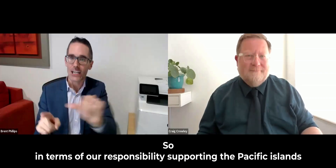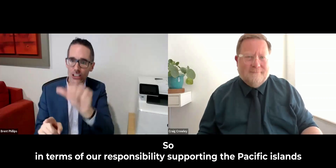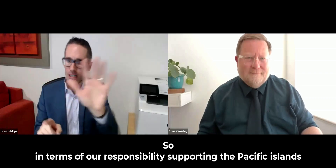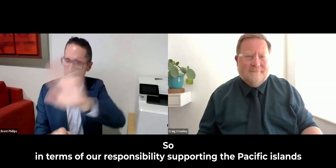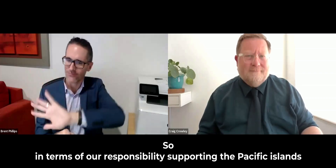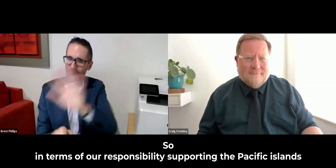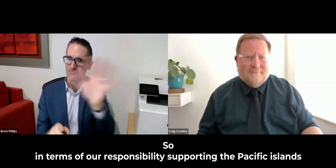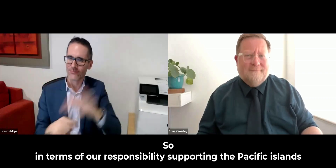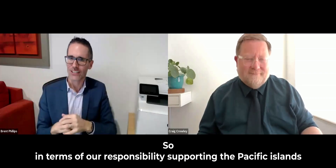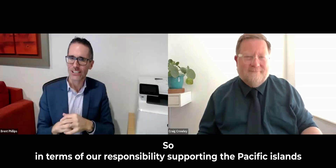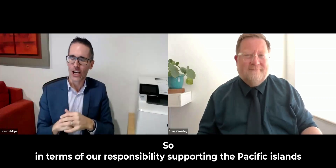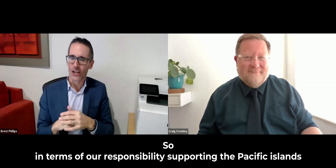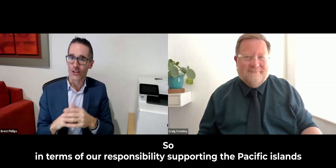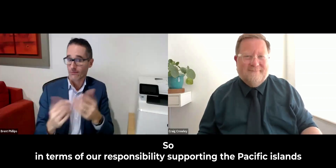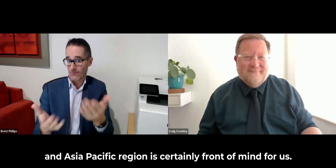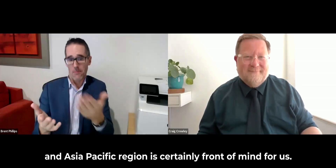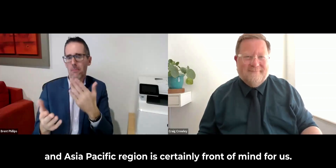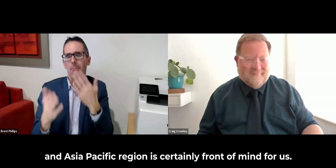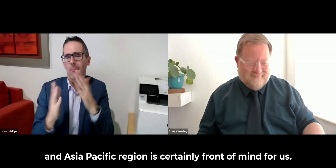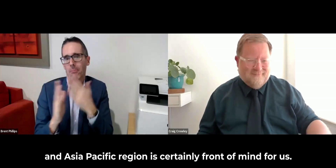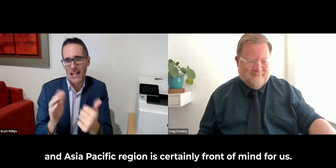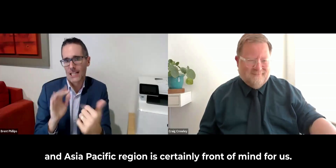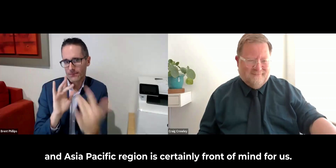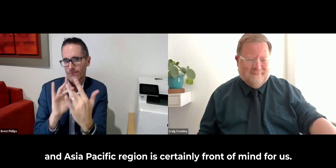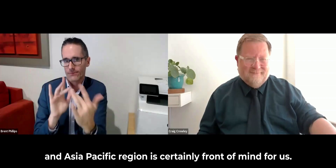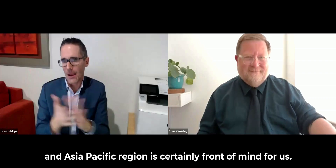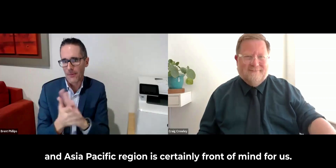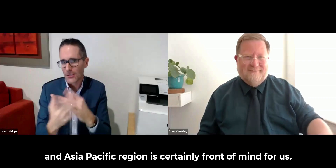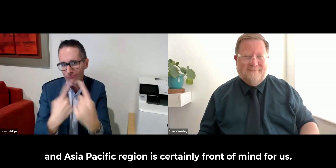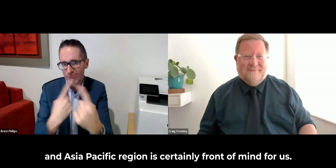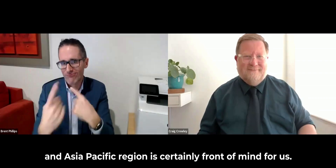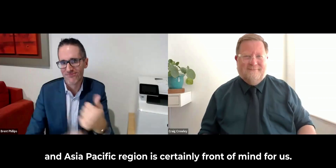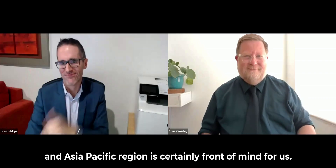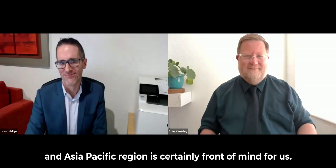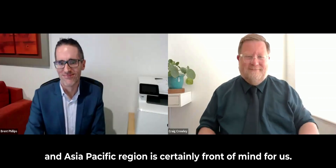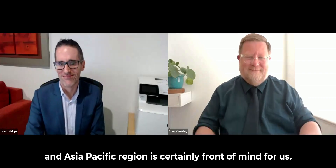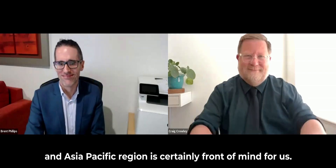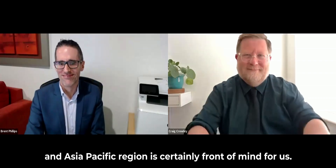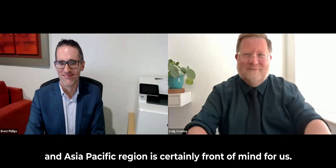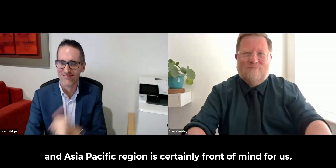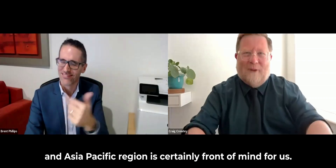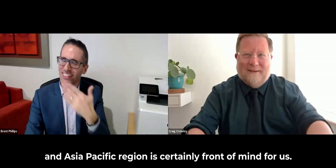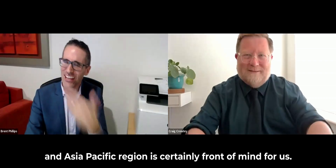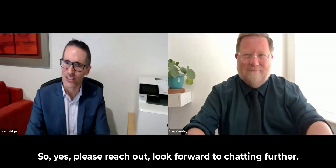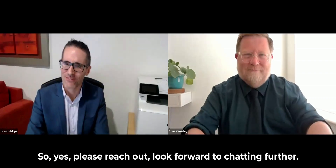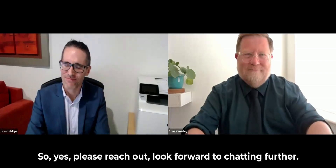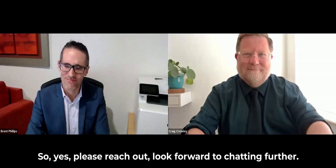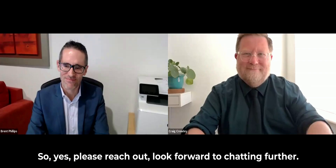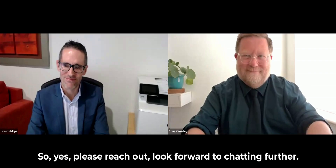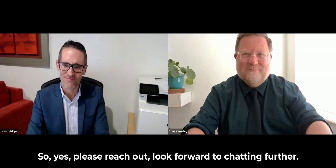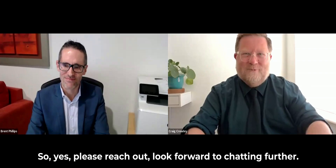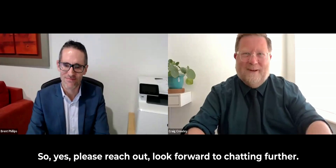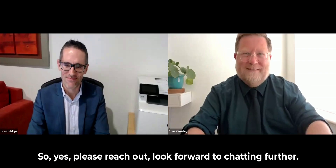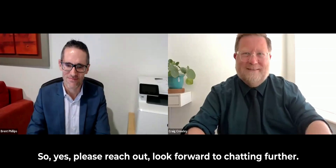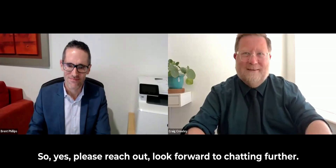the Pacific Islands and Asia Pacific region is certainly front of mind for us. So yes, please reach out. Look forward